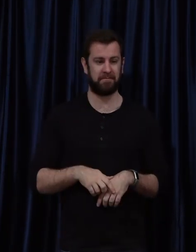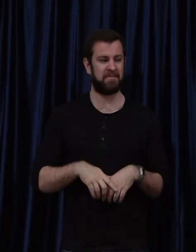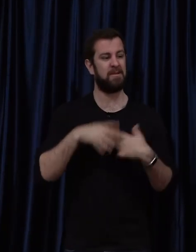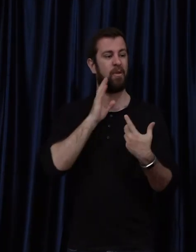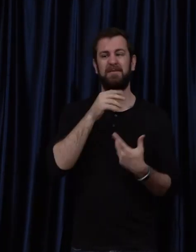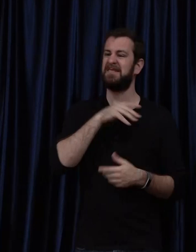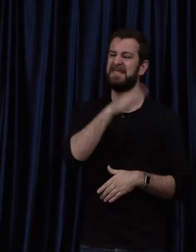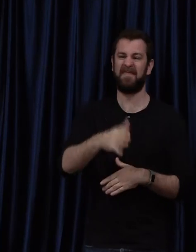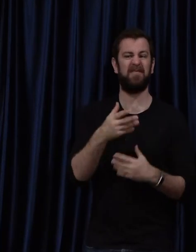me.